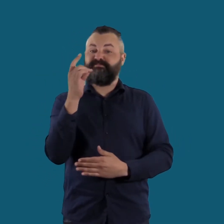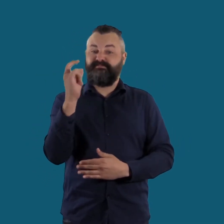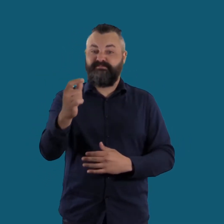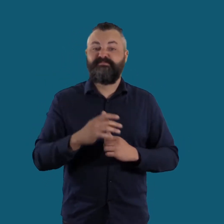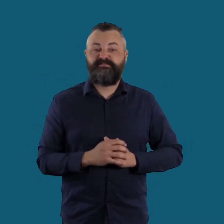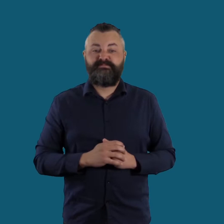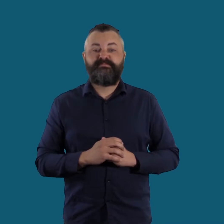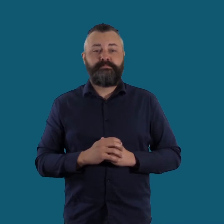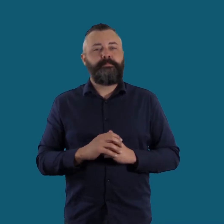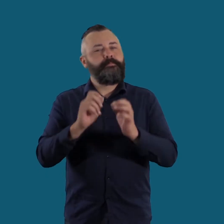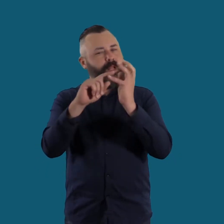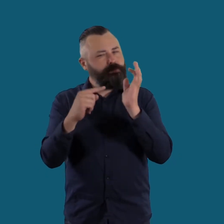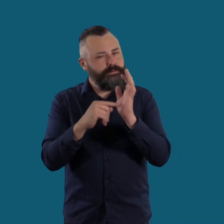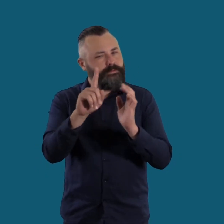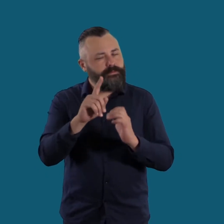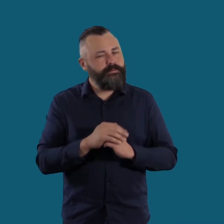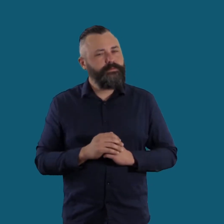How do we detect a landslide?